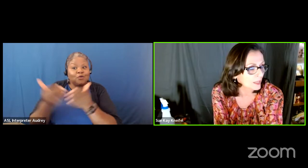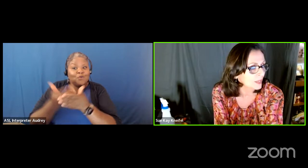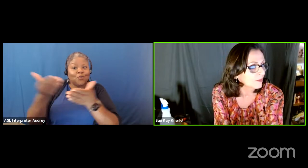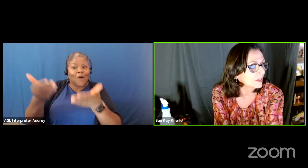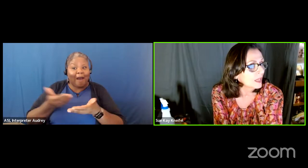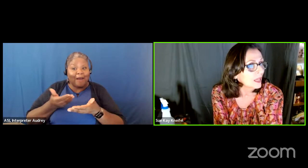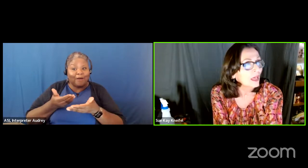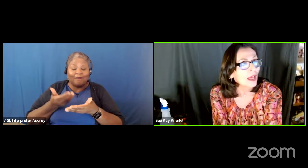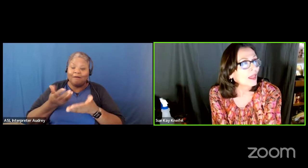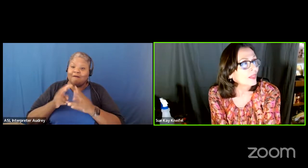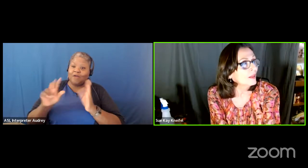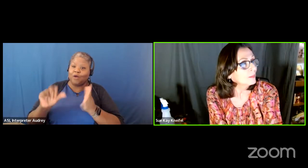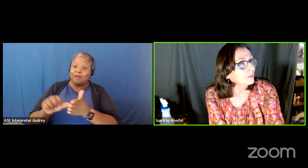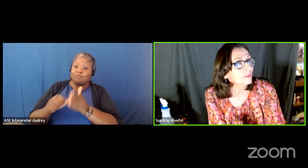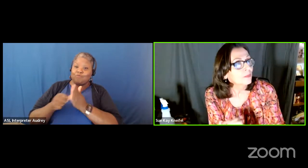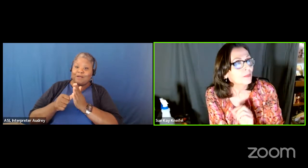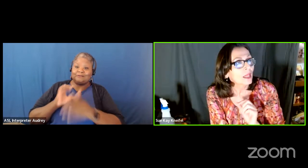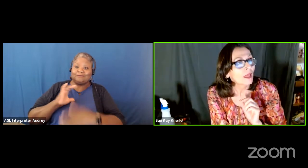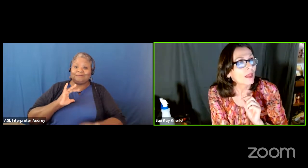Very impressive.